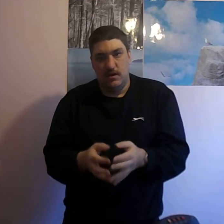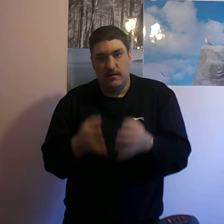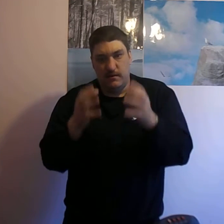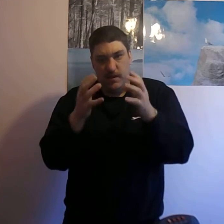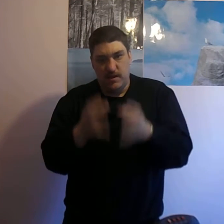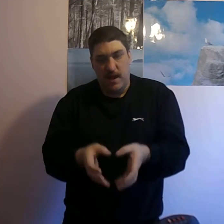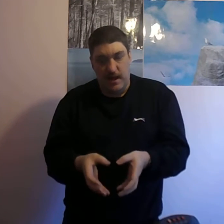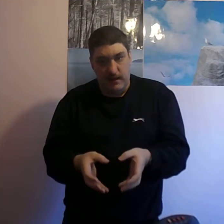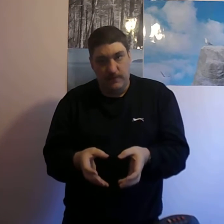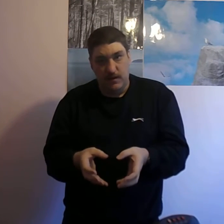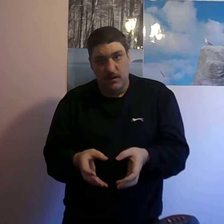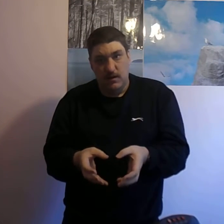to be saved